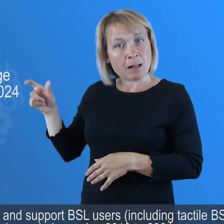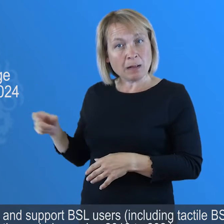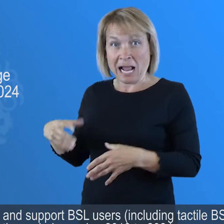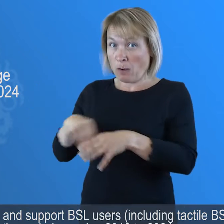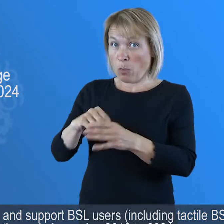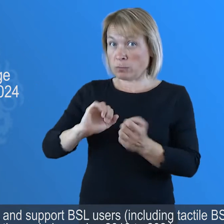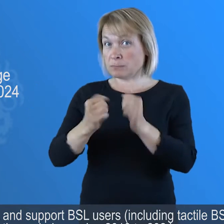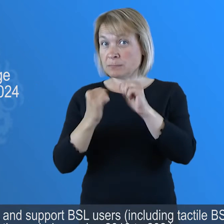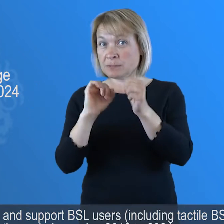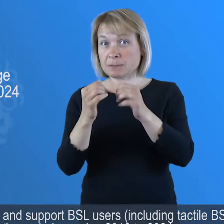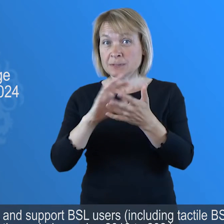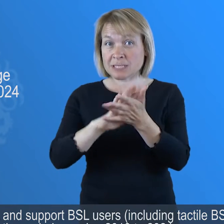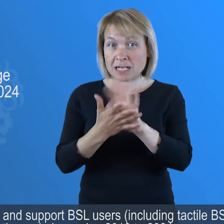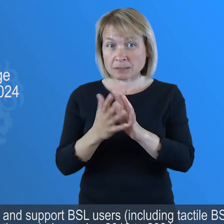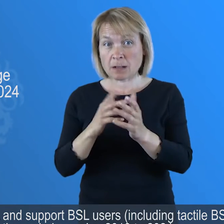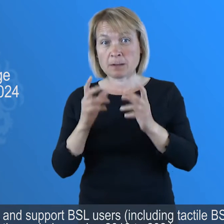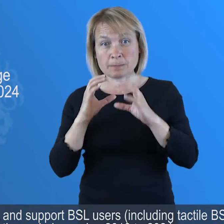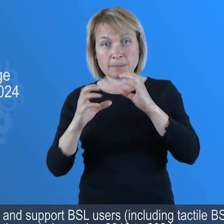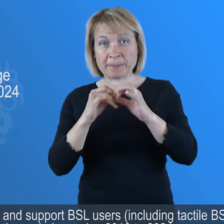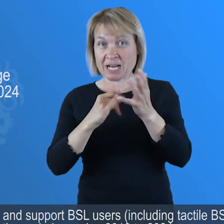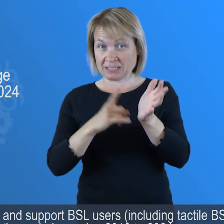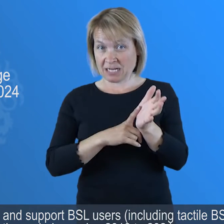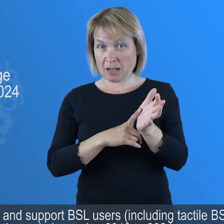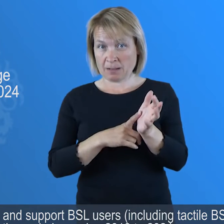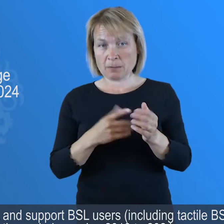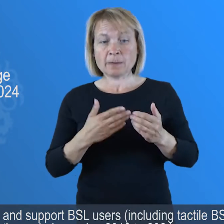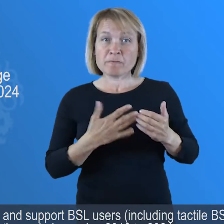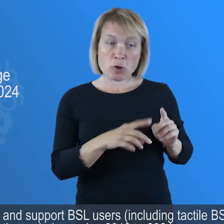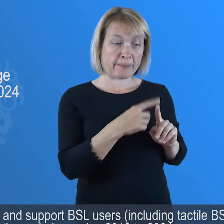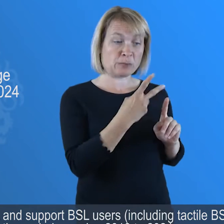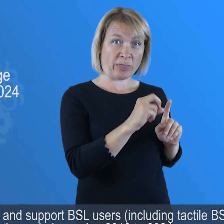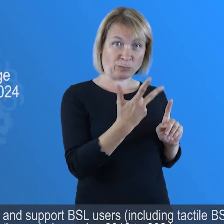period covering 2018 to 2024.